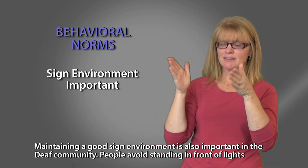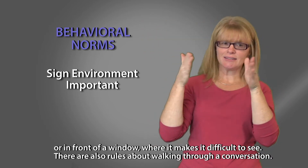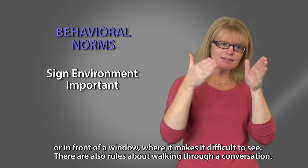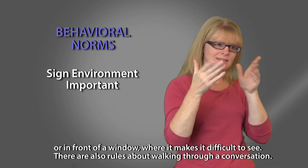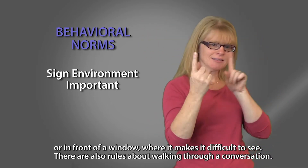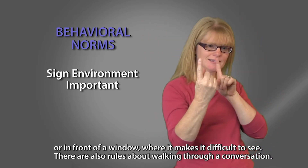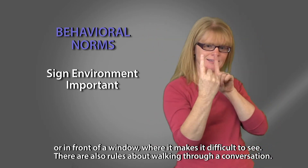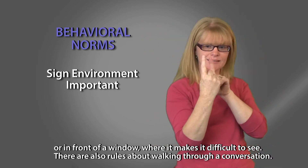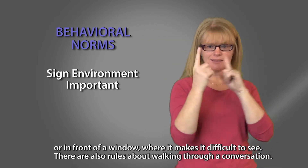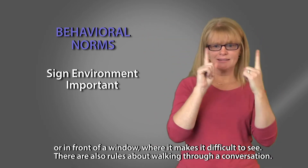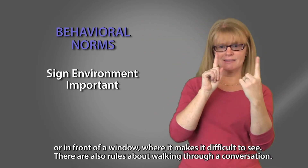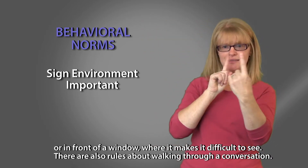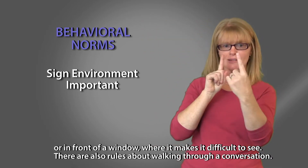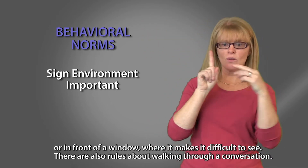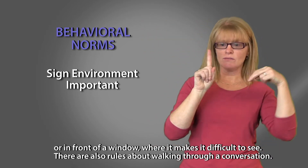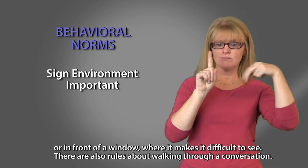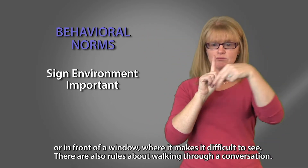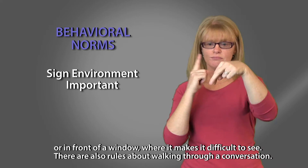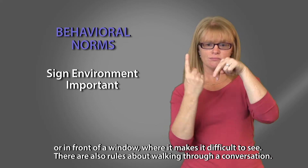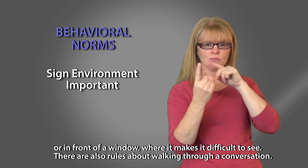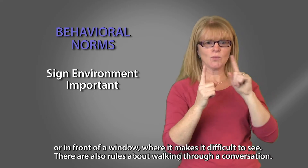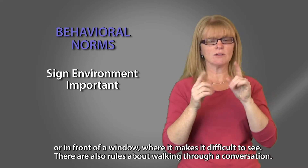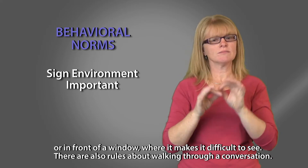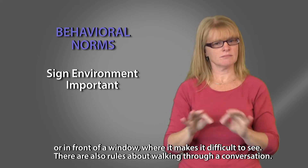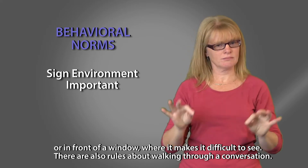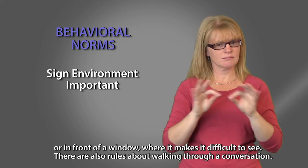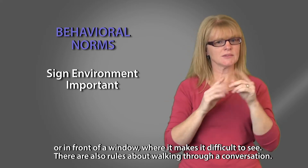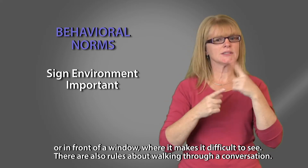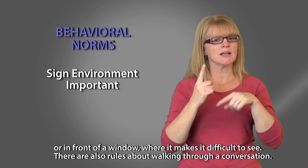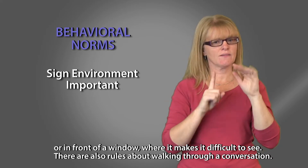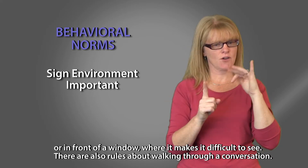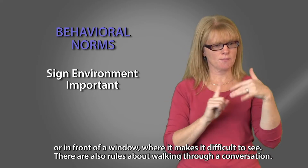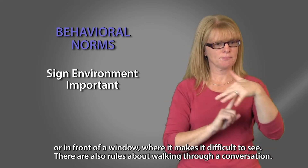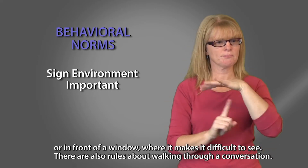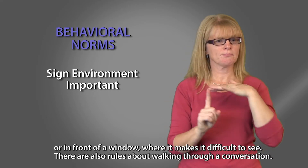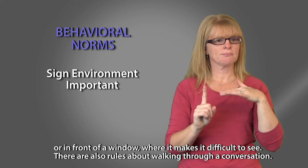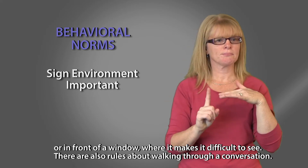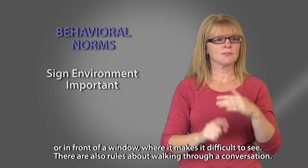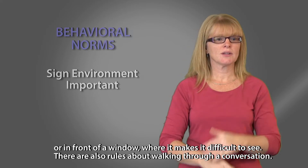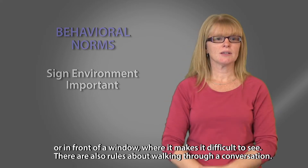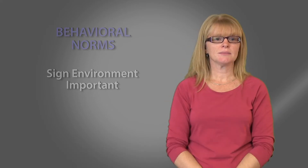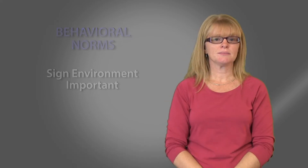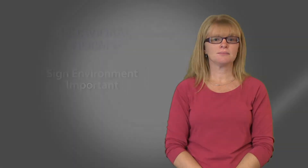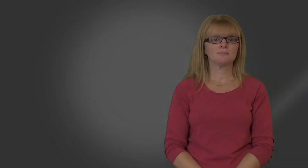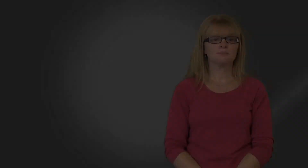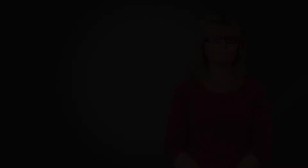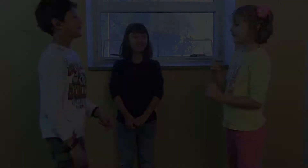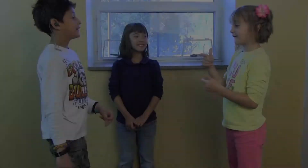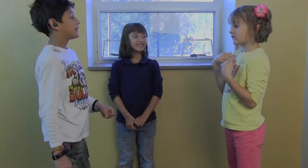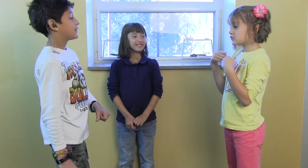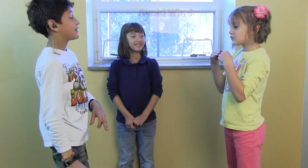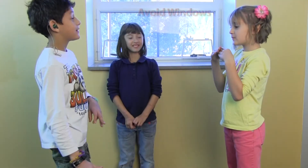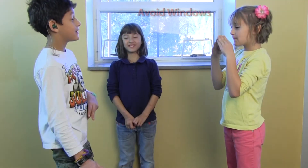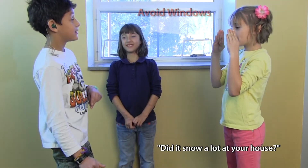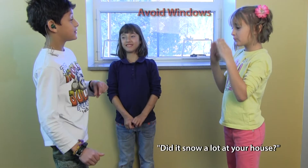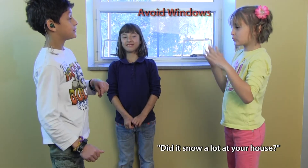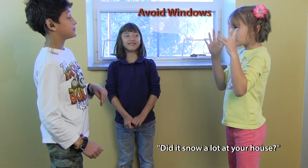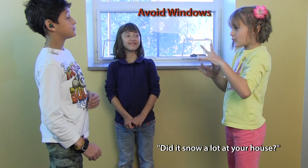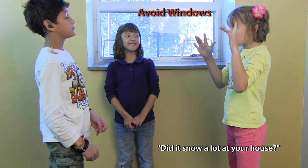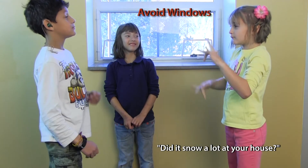or in front of a window where it makes it difficult to see. There are also rules about walking through a conversation. Did it snow a